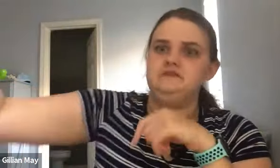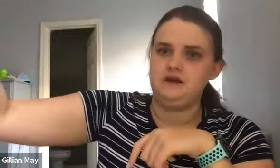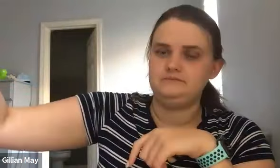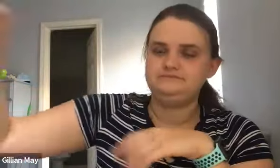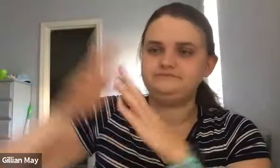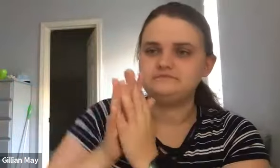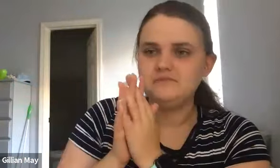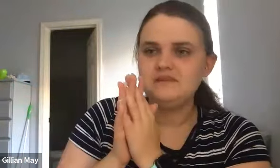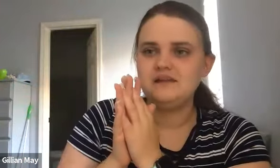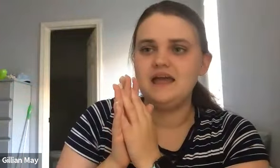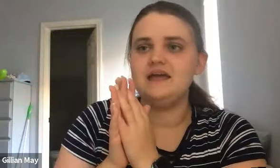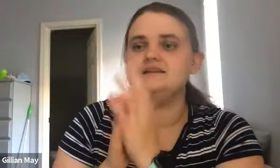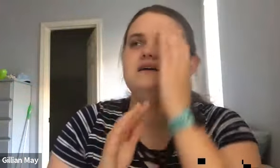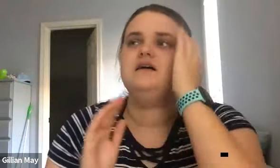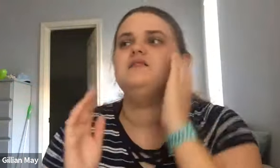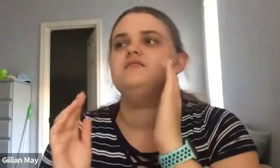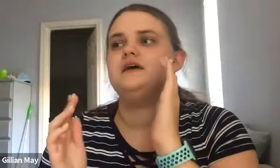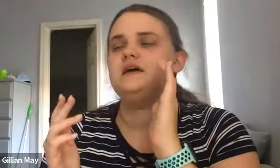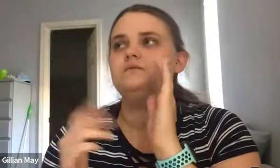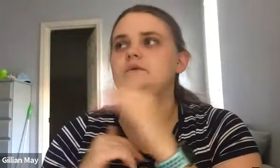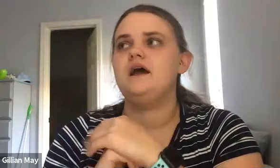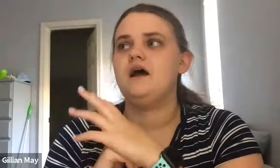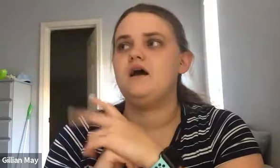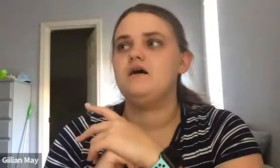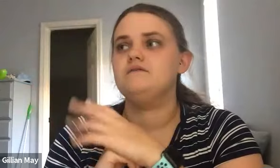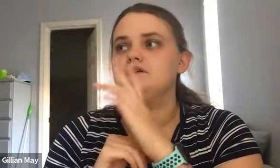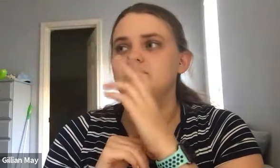there. And then we have,